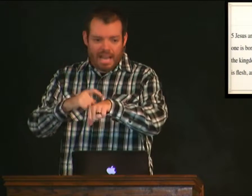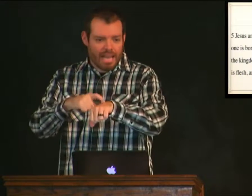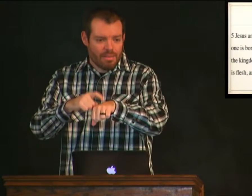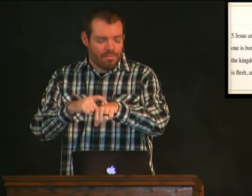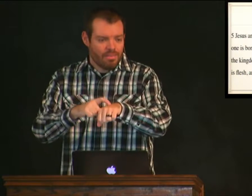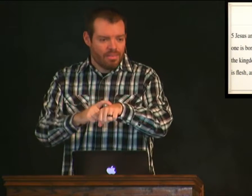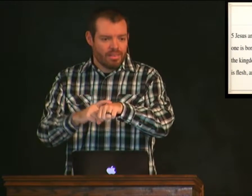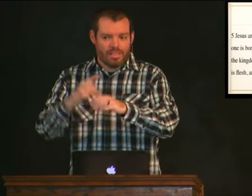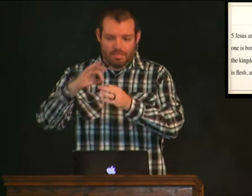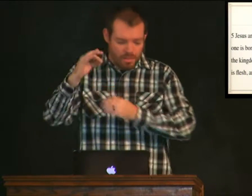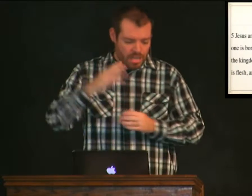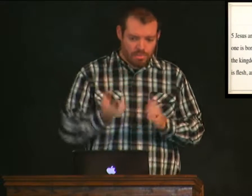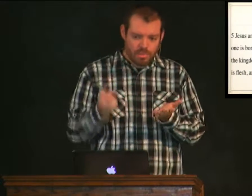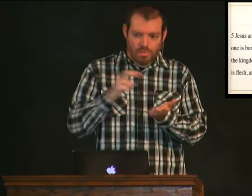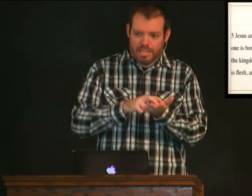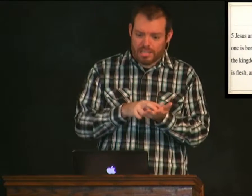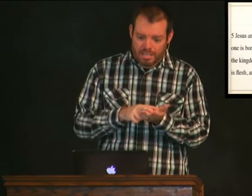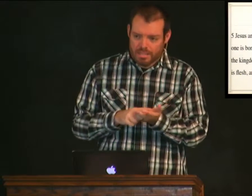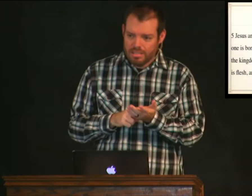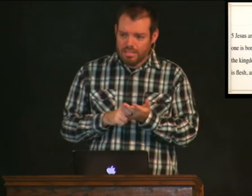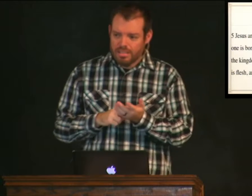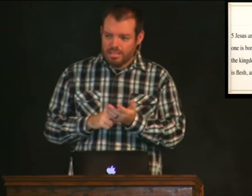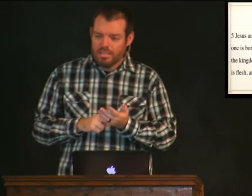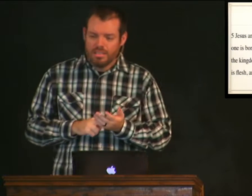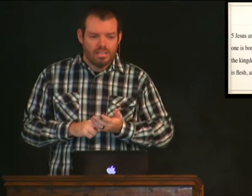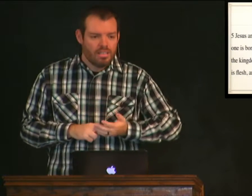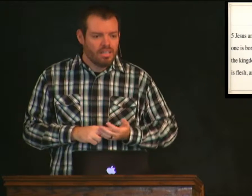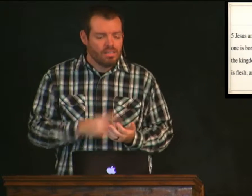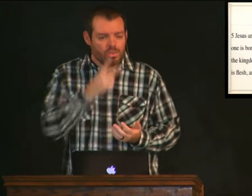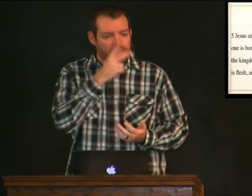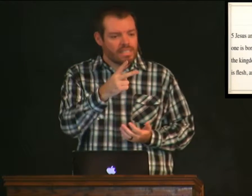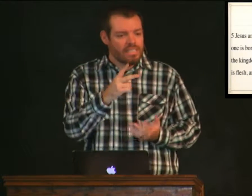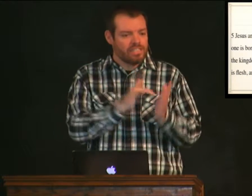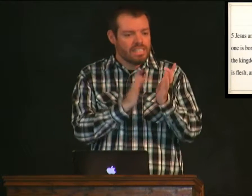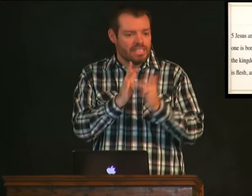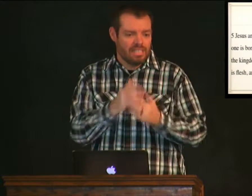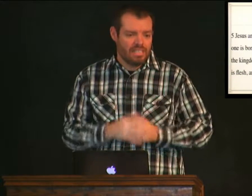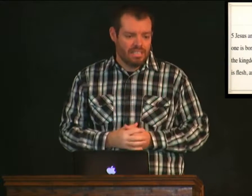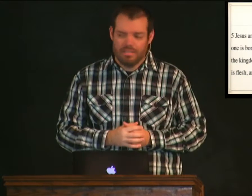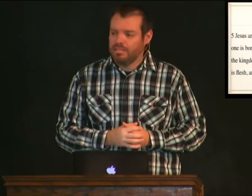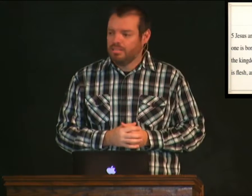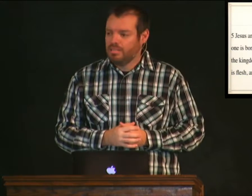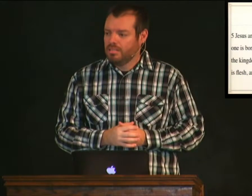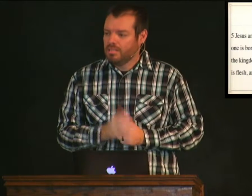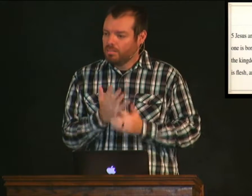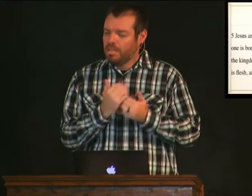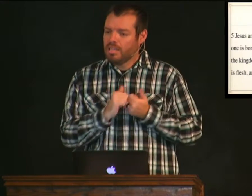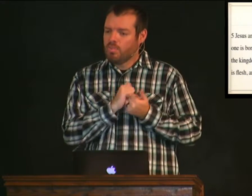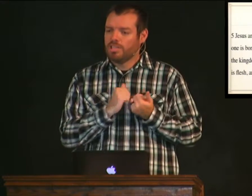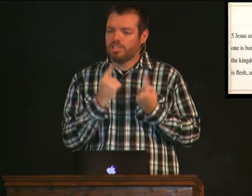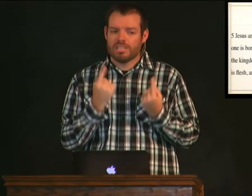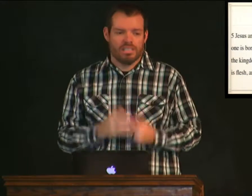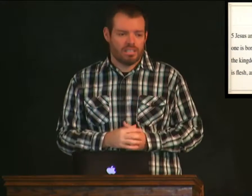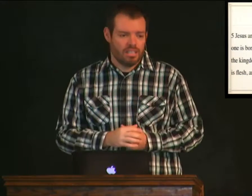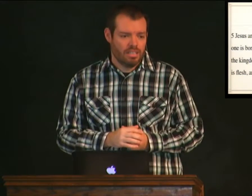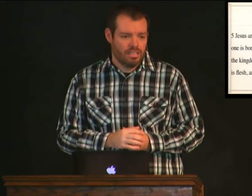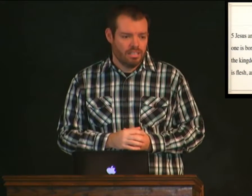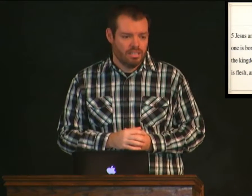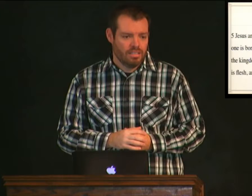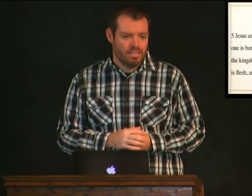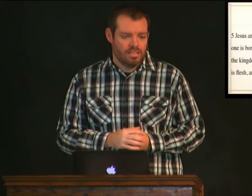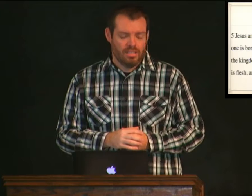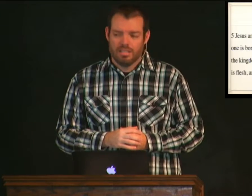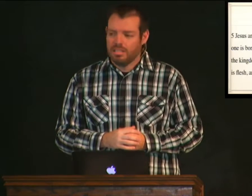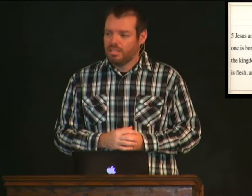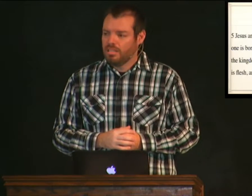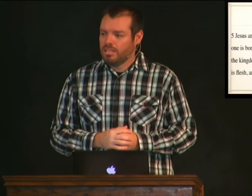When it's time, the Spirit comes to raise us. You will see Jesus, the blood that washed our sins clean.